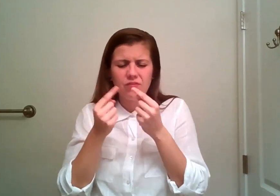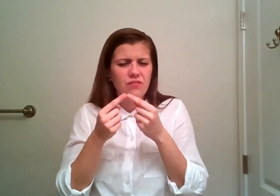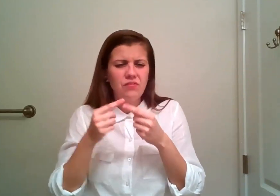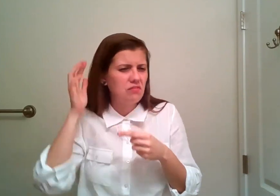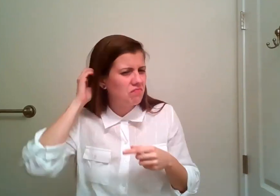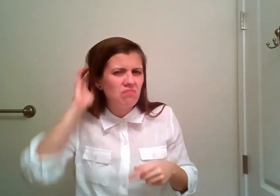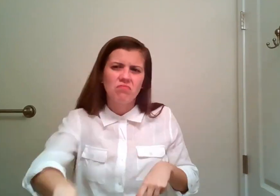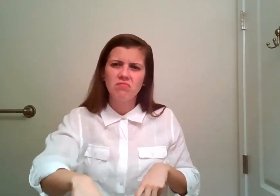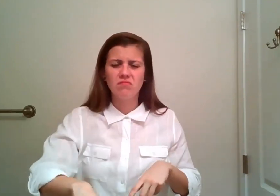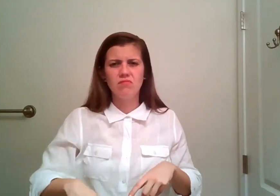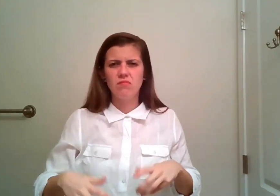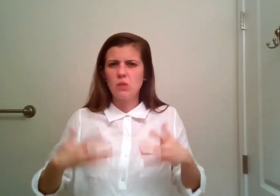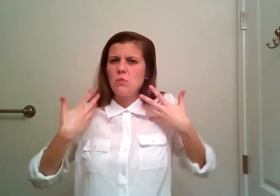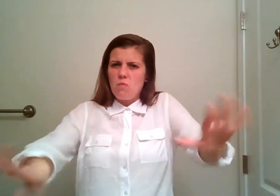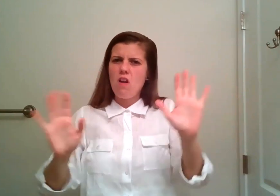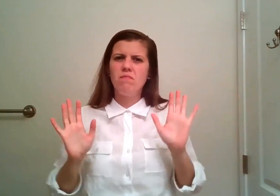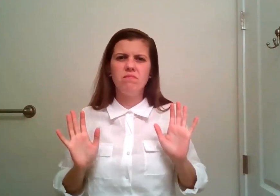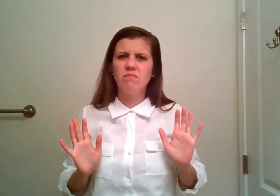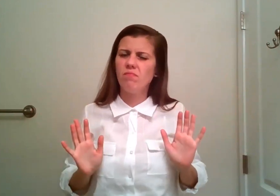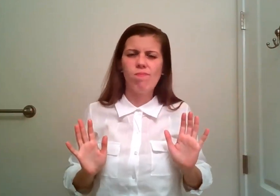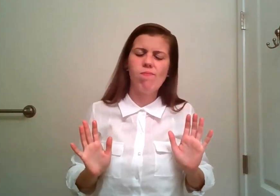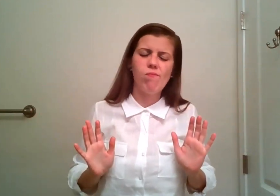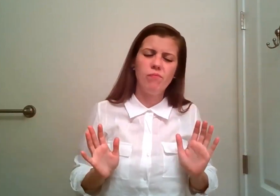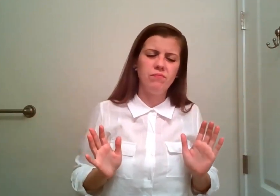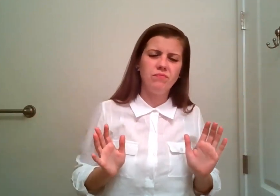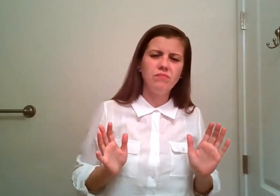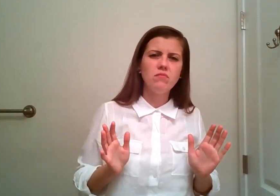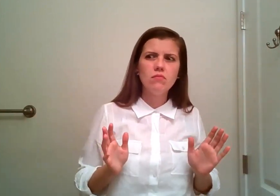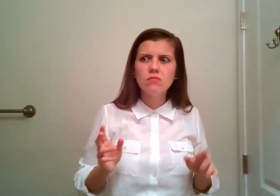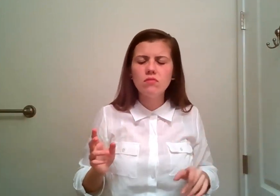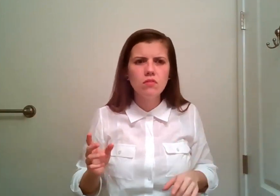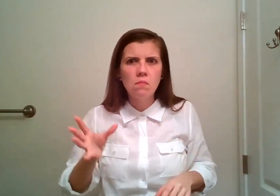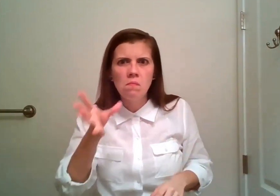It was just awful. I took it off and I said I didn't want it.